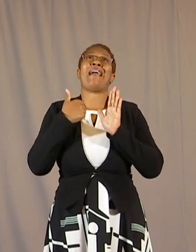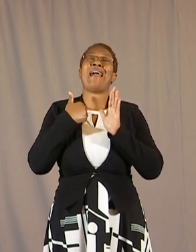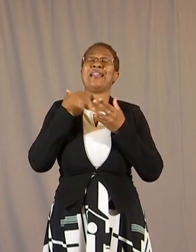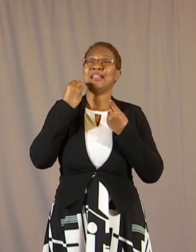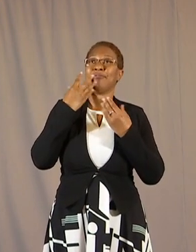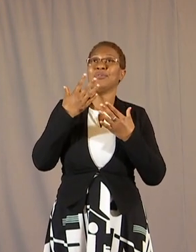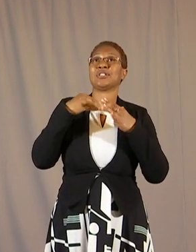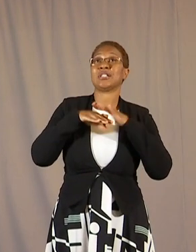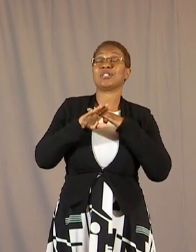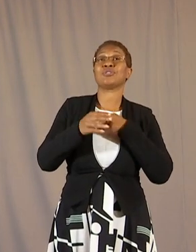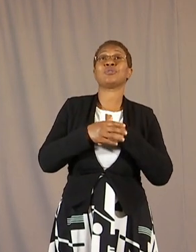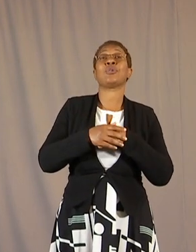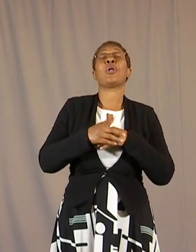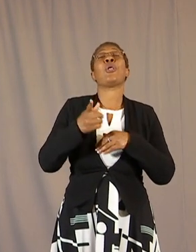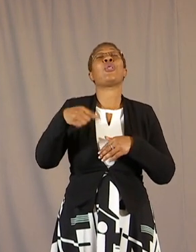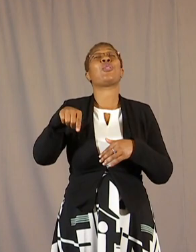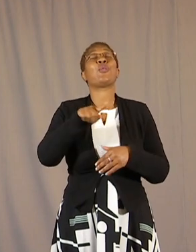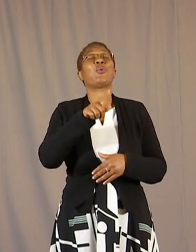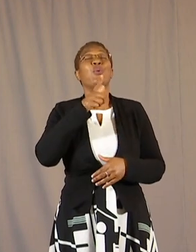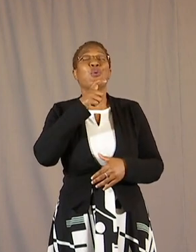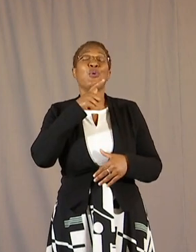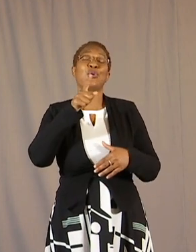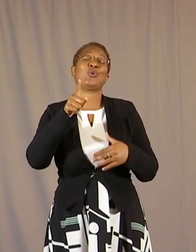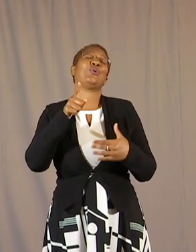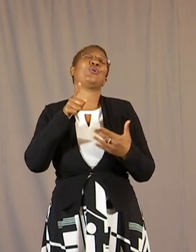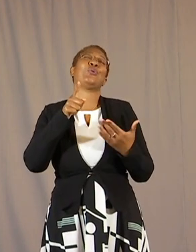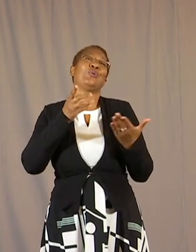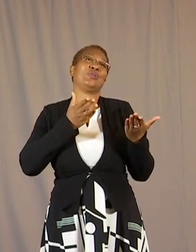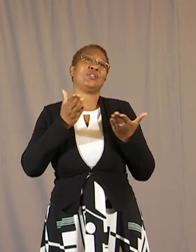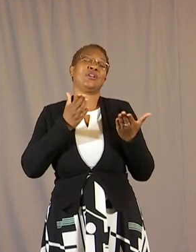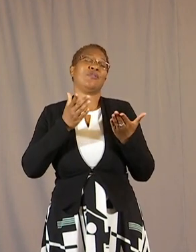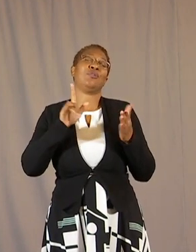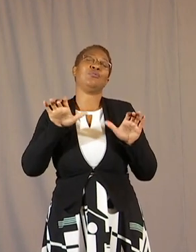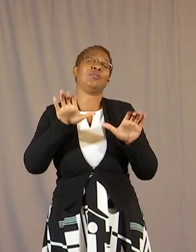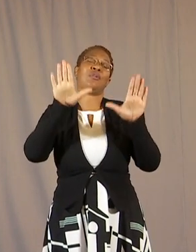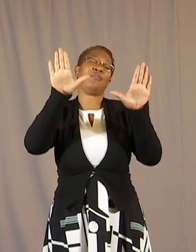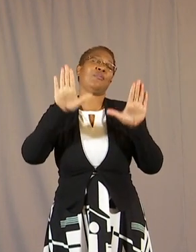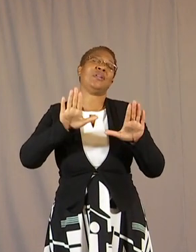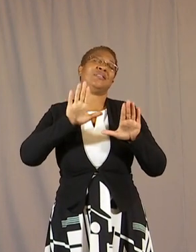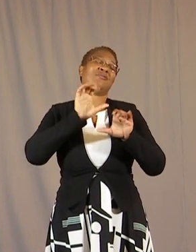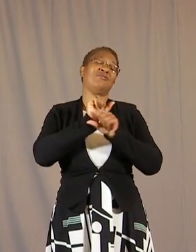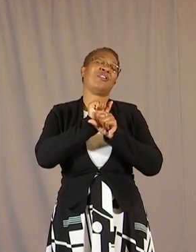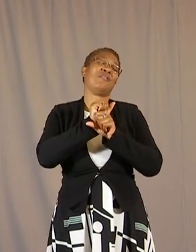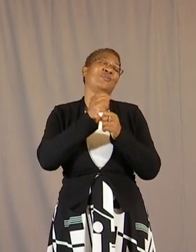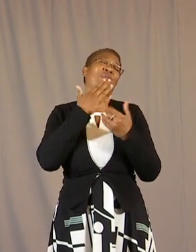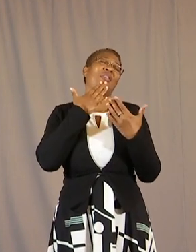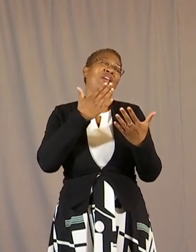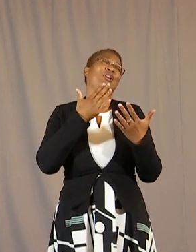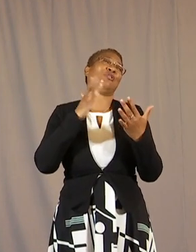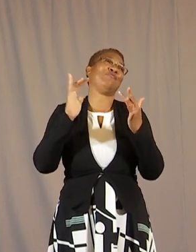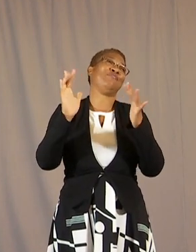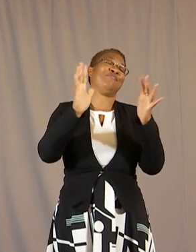assigned to serve. And you do an amazing job. So let's give him a round of applause, please.